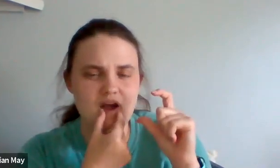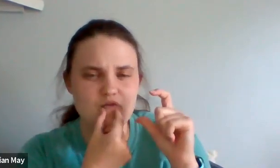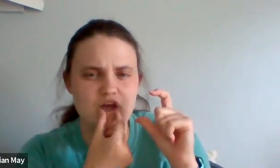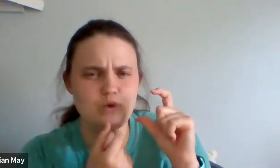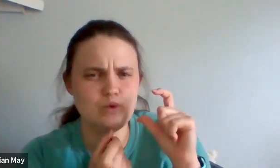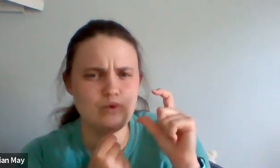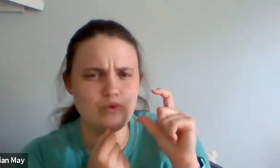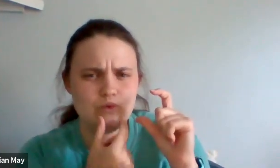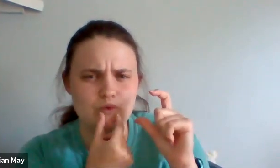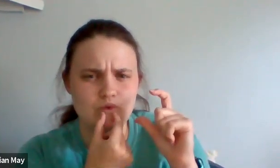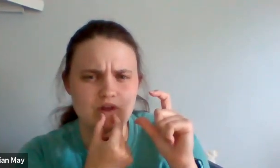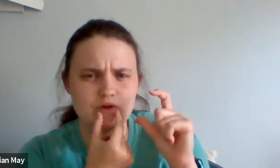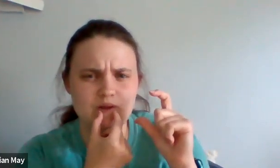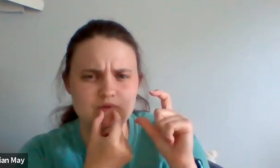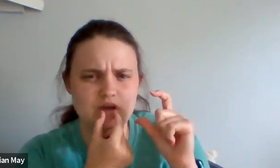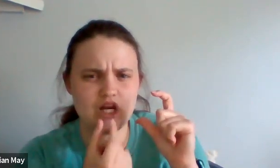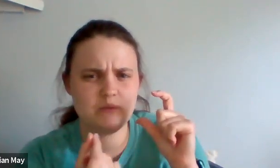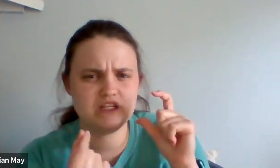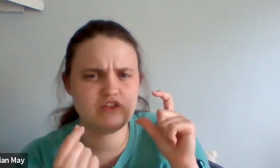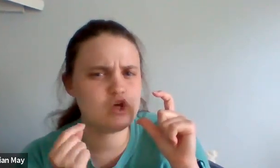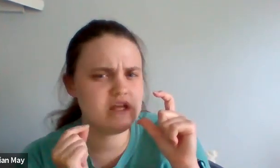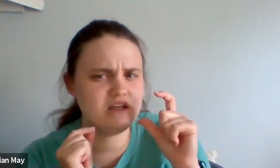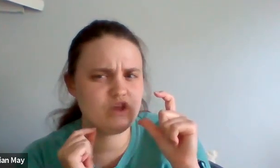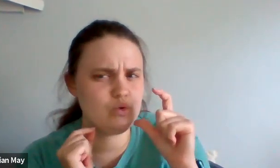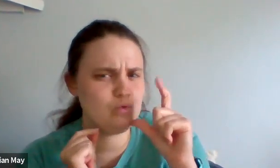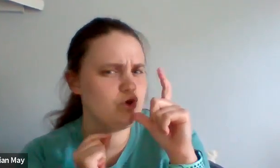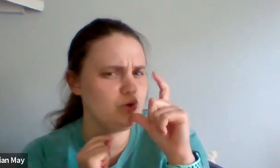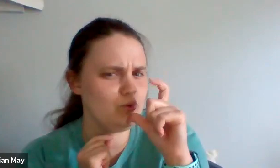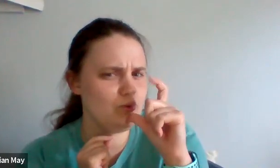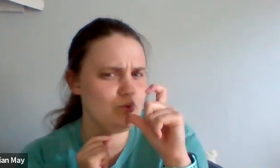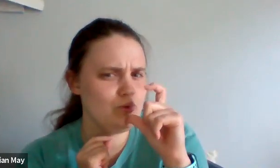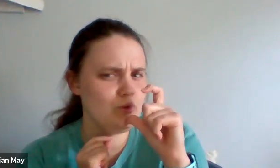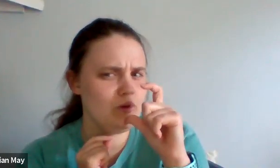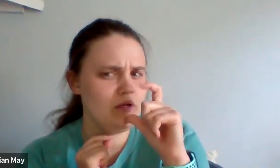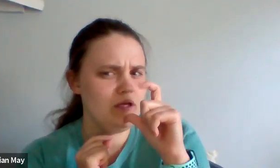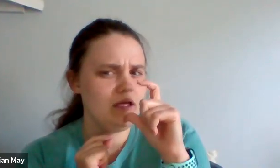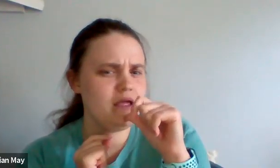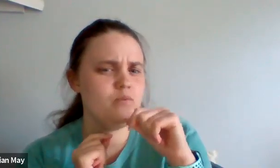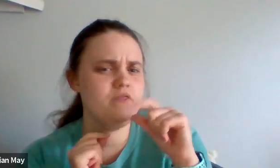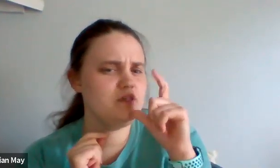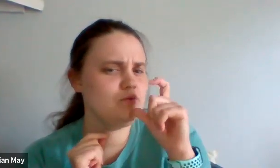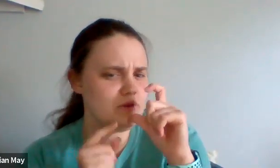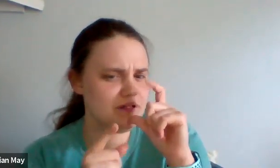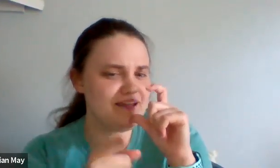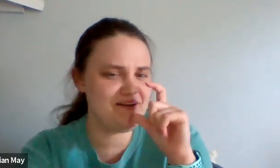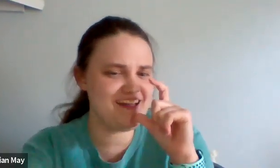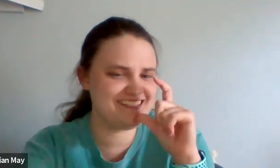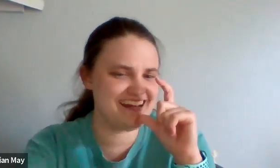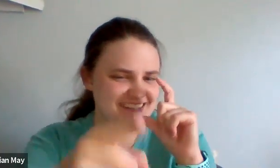have that ooh, like your lips are kind of coming into the ending of that ooh, who. And one thing you really, oh yes, Teddy, sorry,